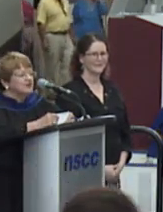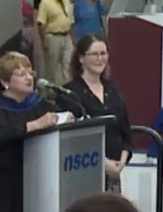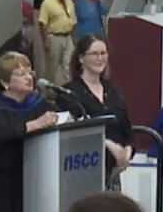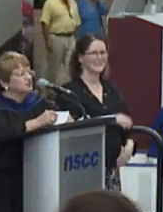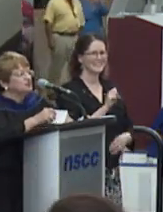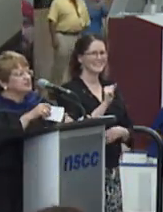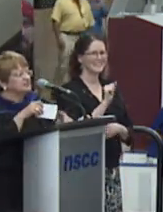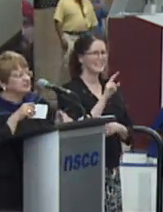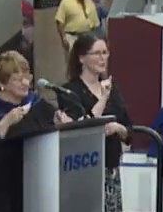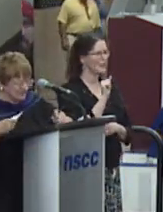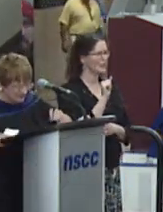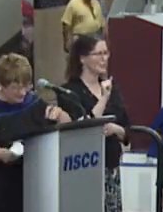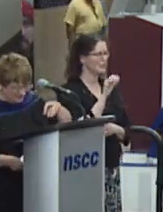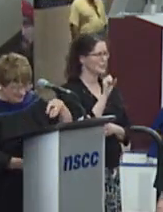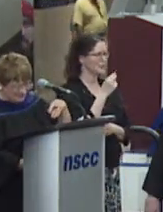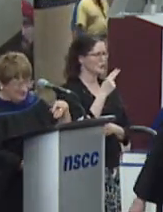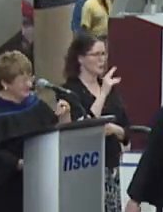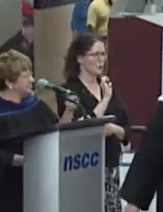Sarah Shore.